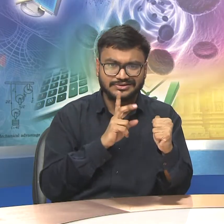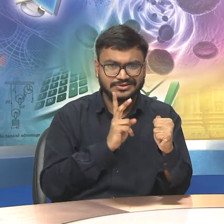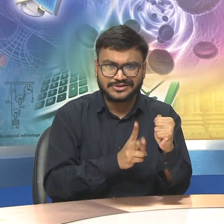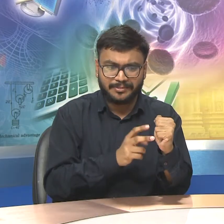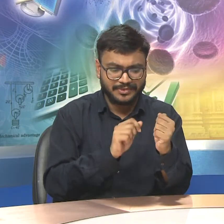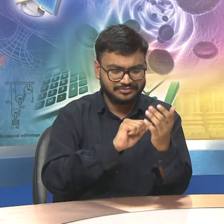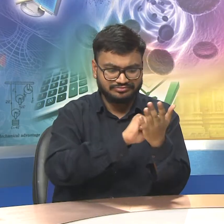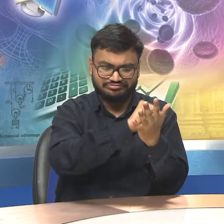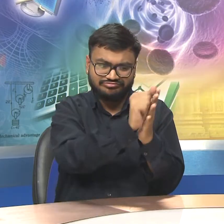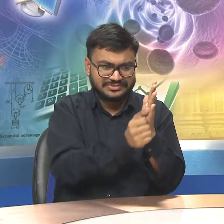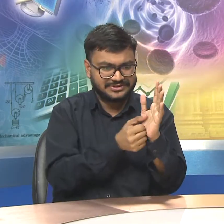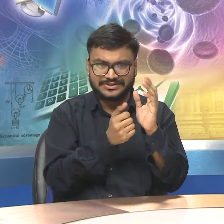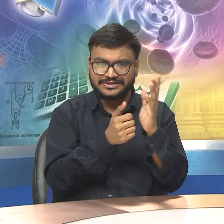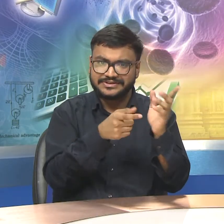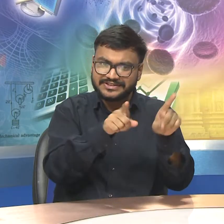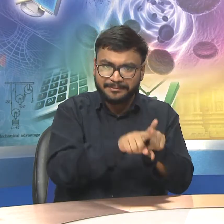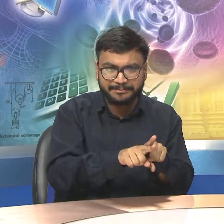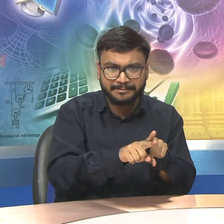Difficult and cold. In this sign,